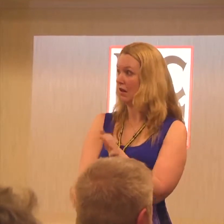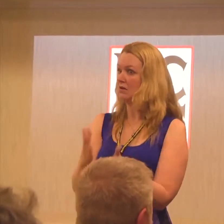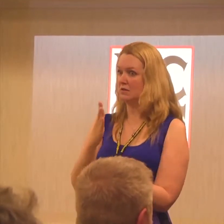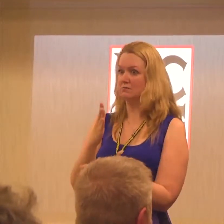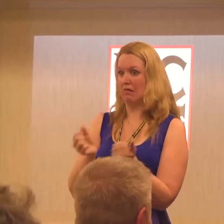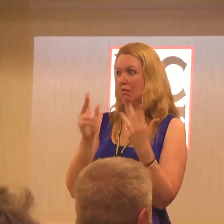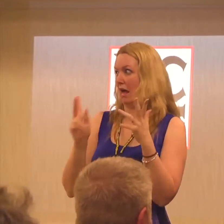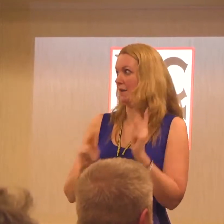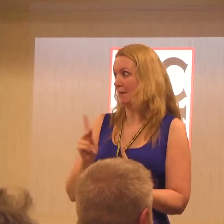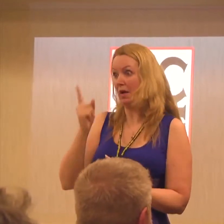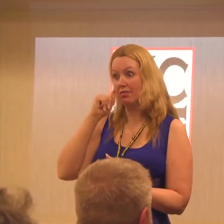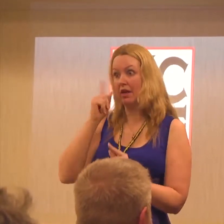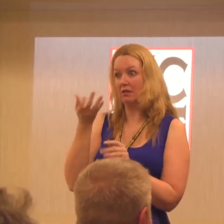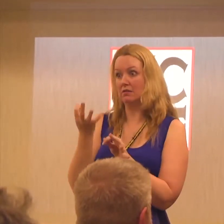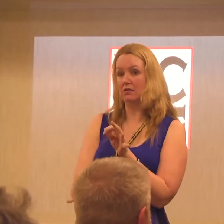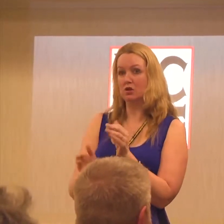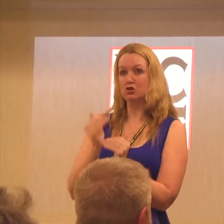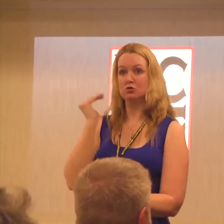most.